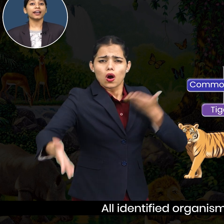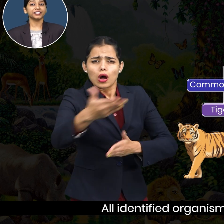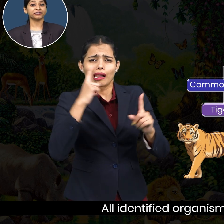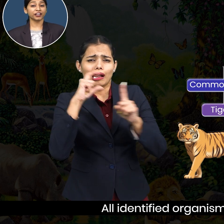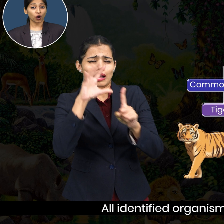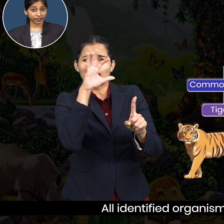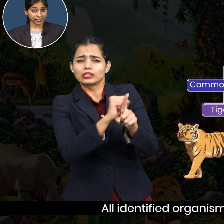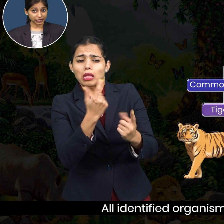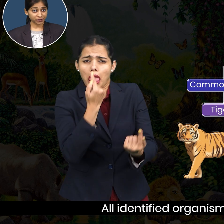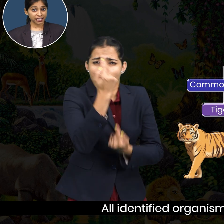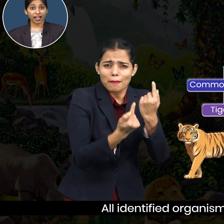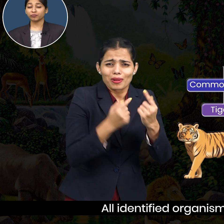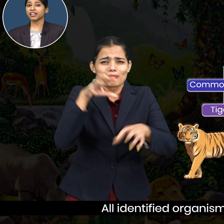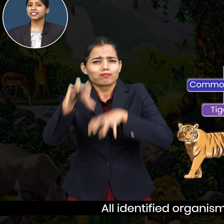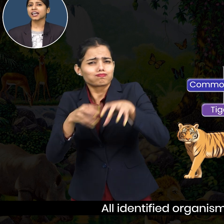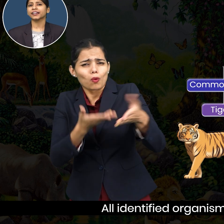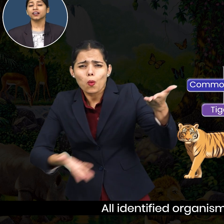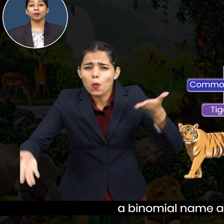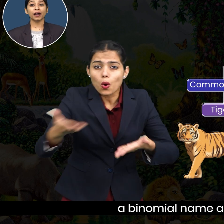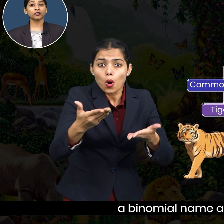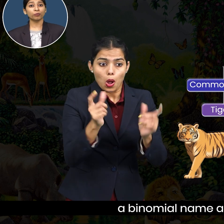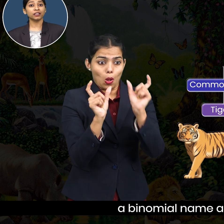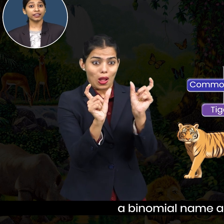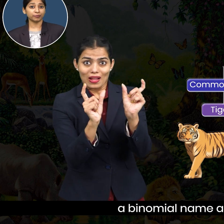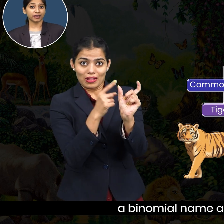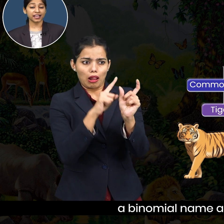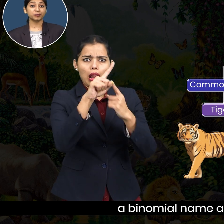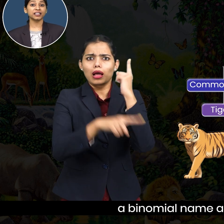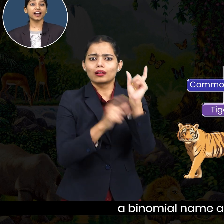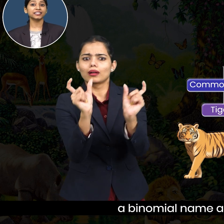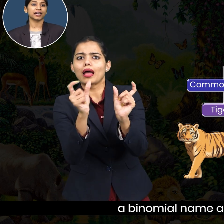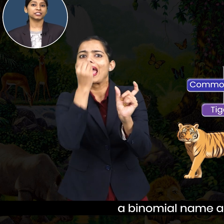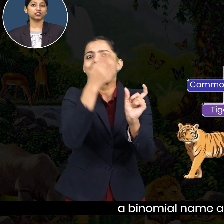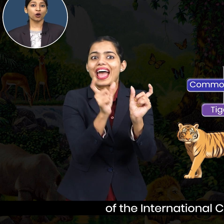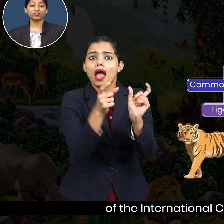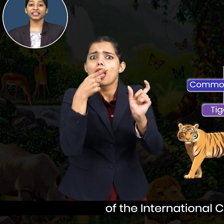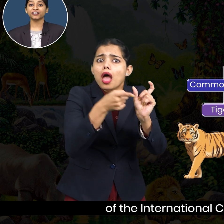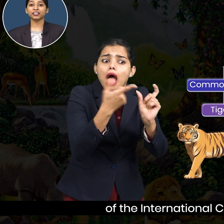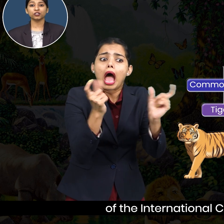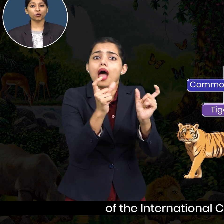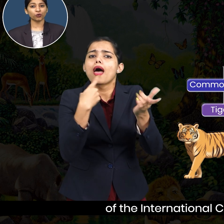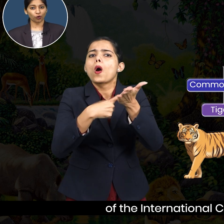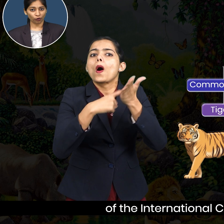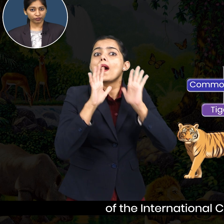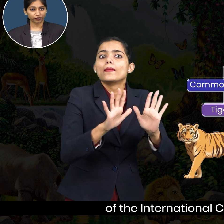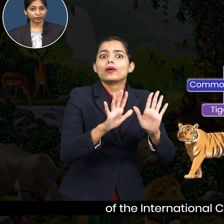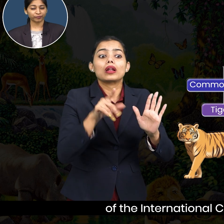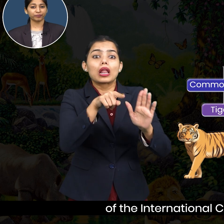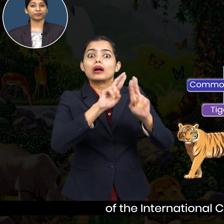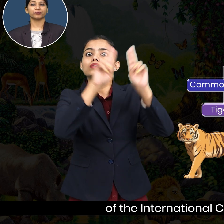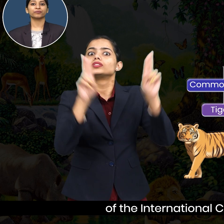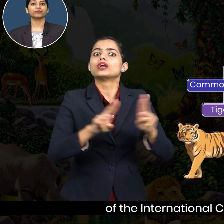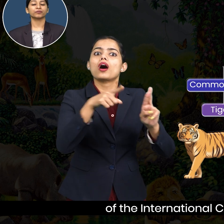All identified organisms have been assigned a binomial name as per the guidelines of the International Code of